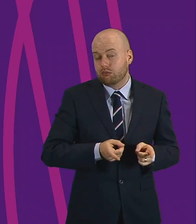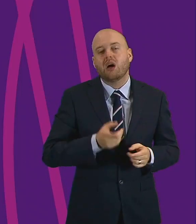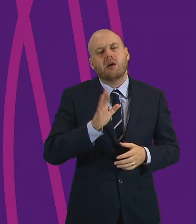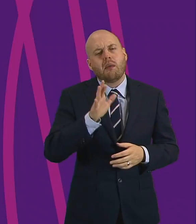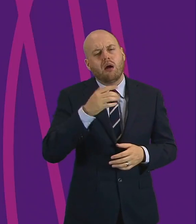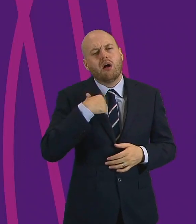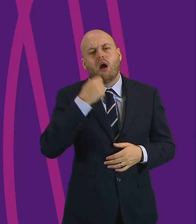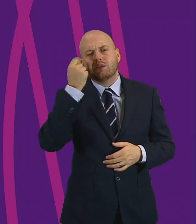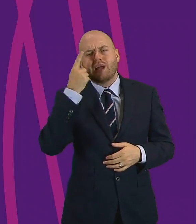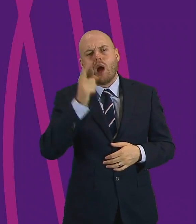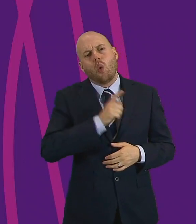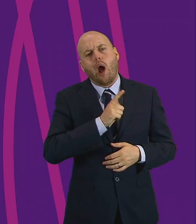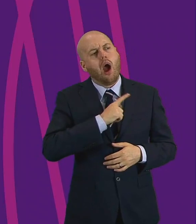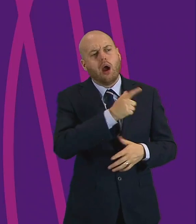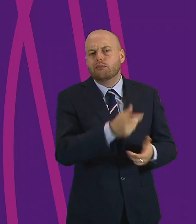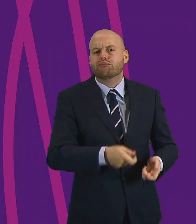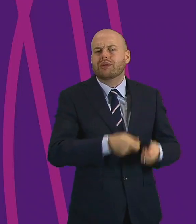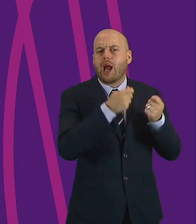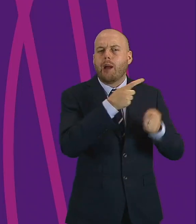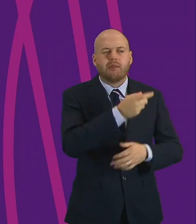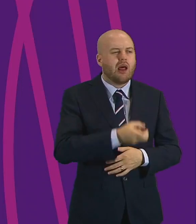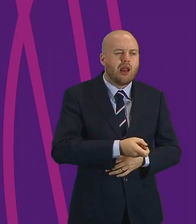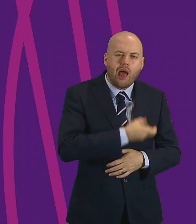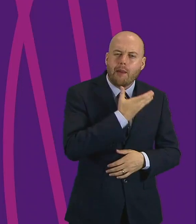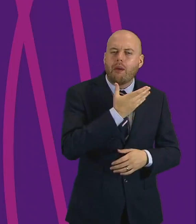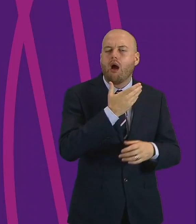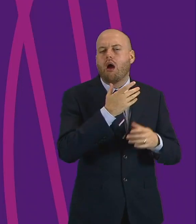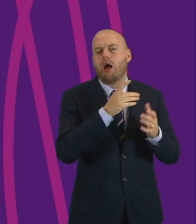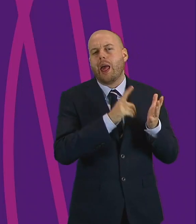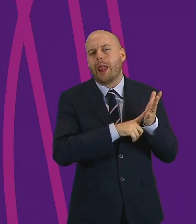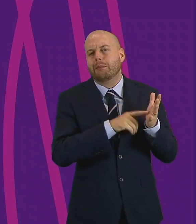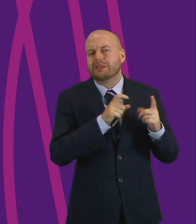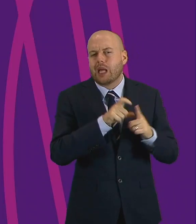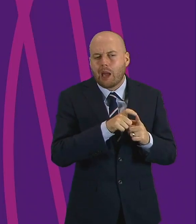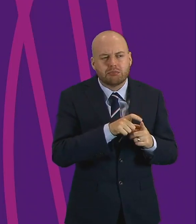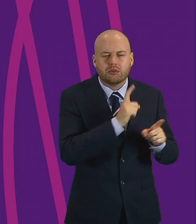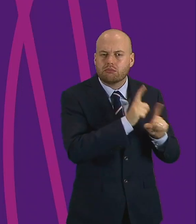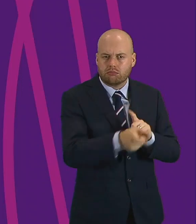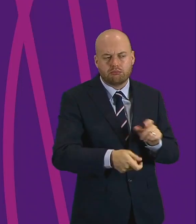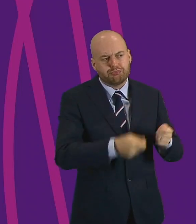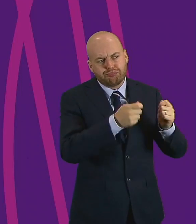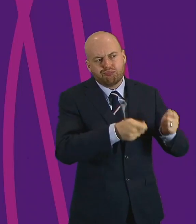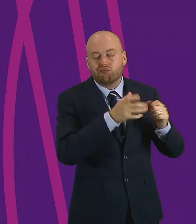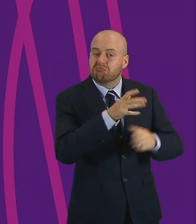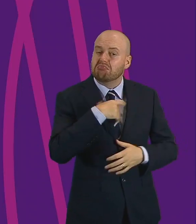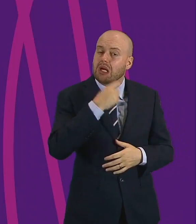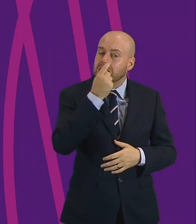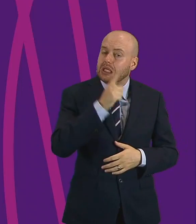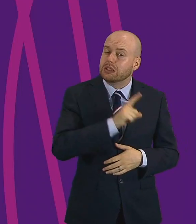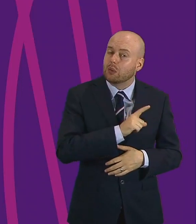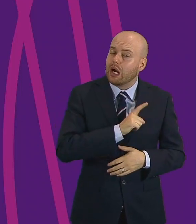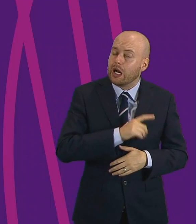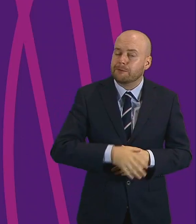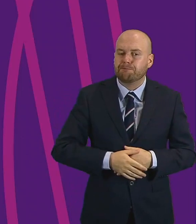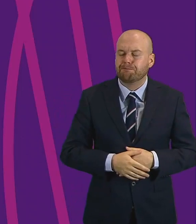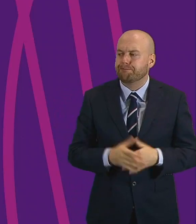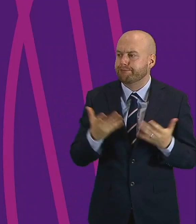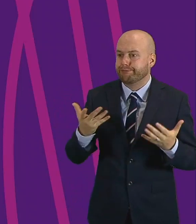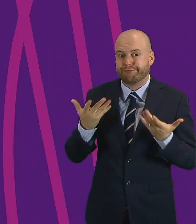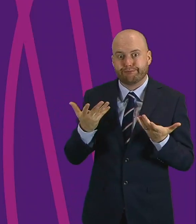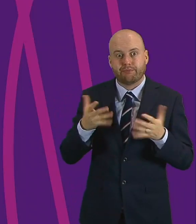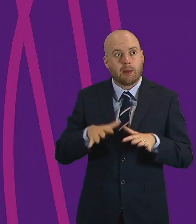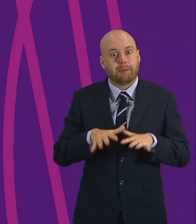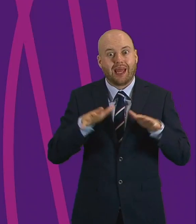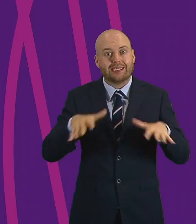Democrats. And of course, we accept that the pandemic is a unique event with ramifications none of us foresaw, least